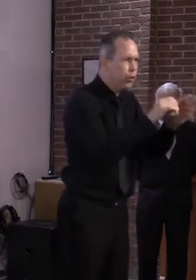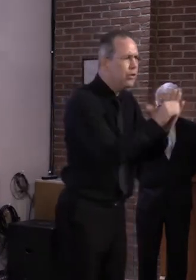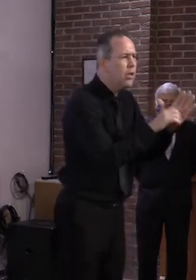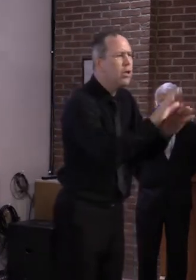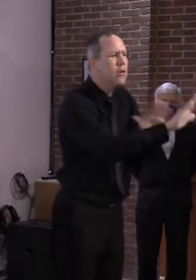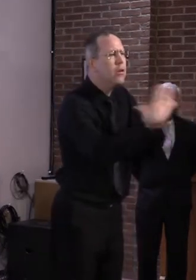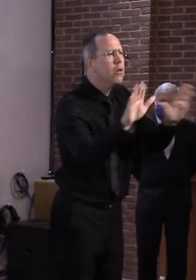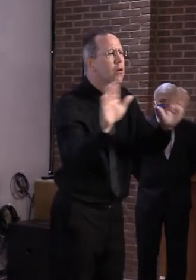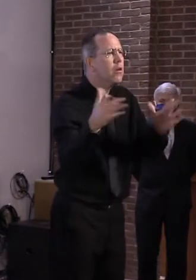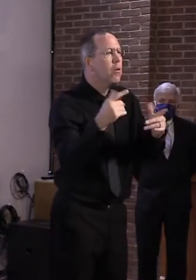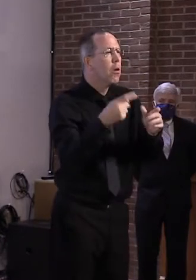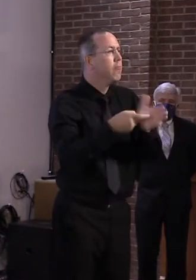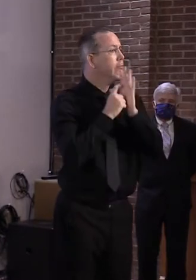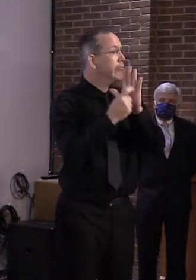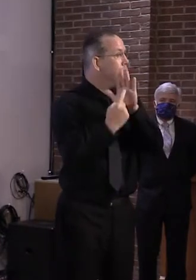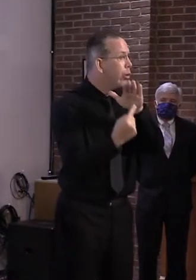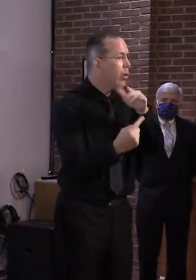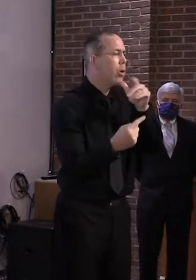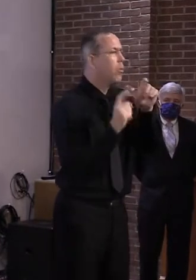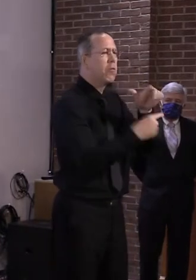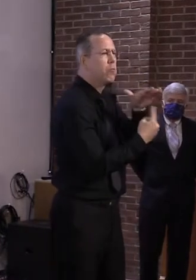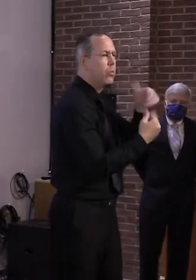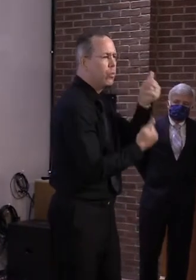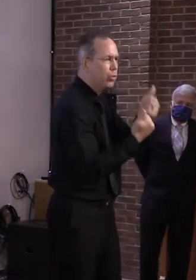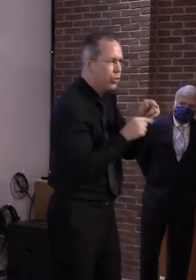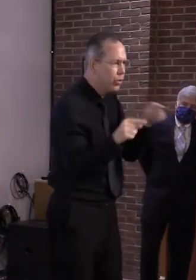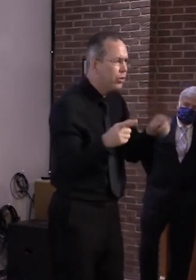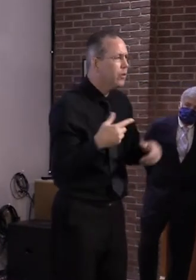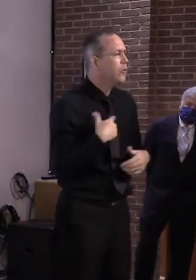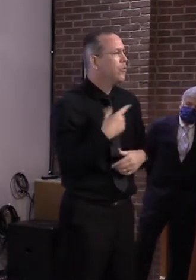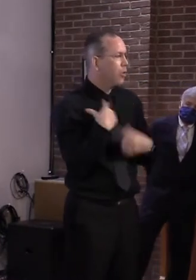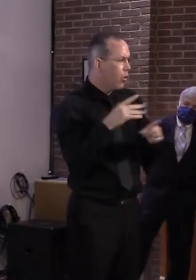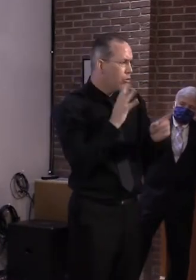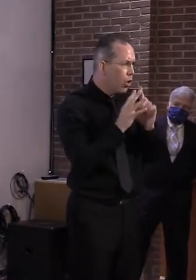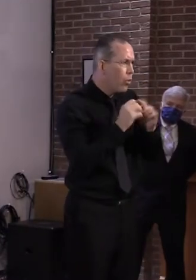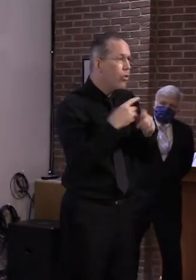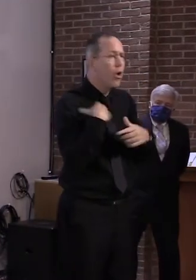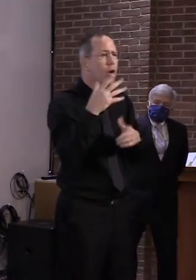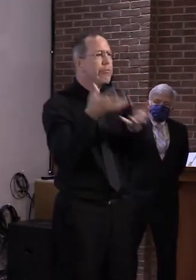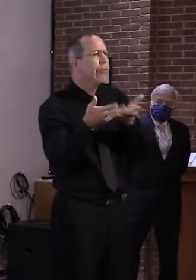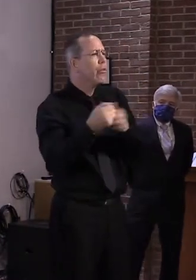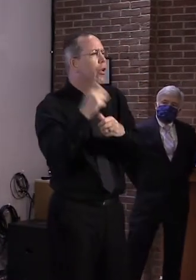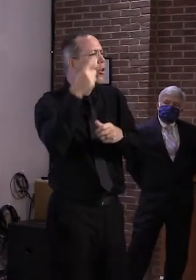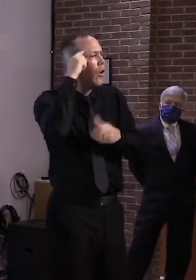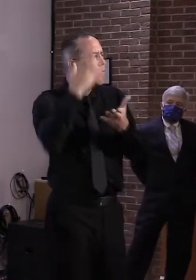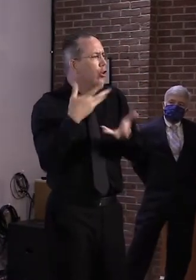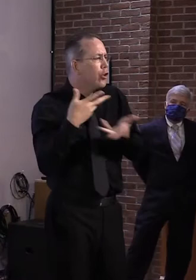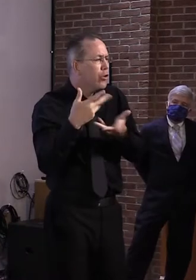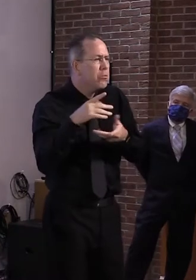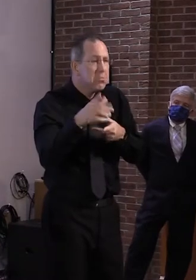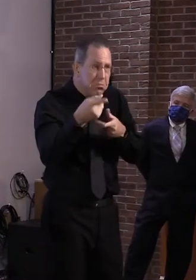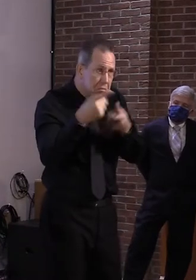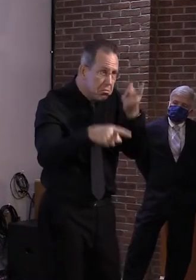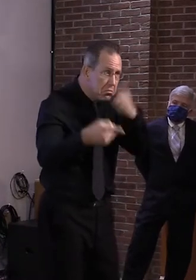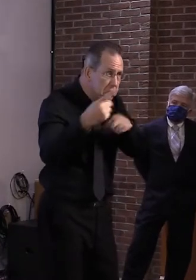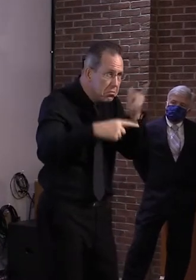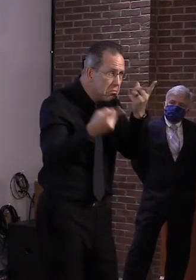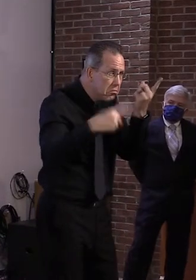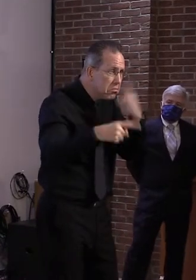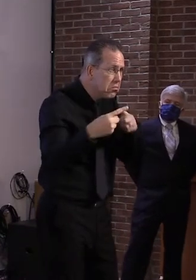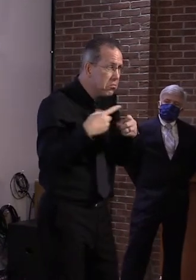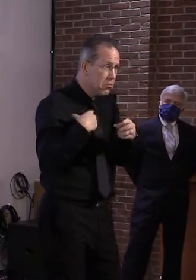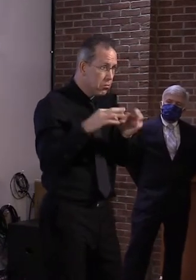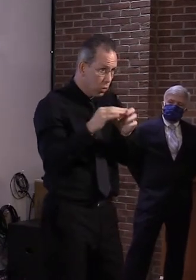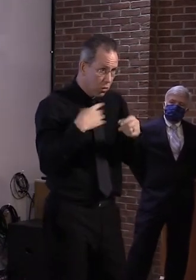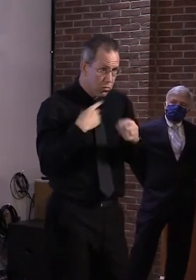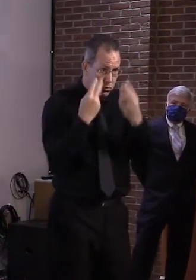So I don't know. I haven't spoken to any of the other states to see about any formal reciprocity. But again, I would just